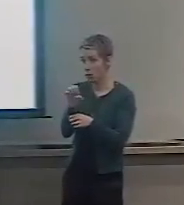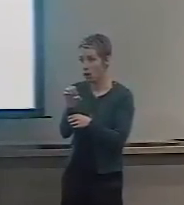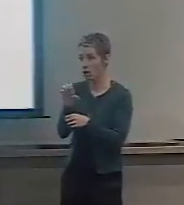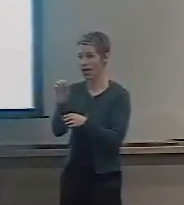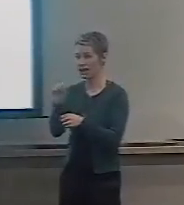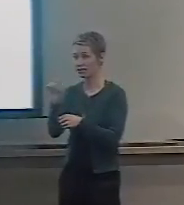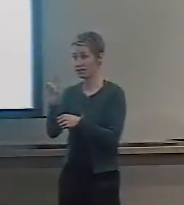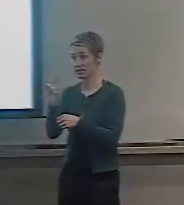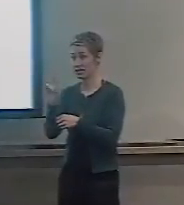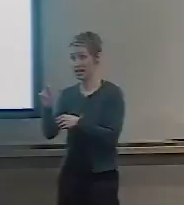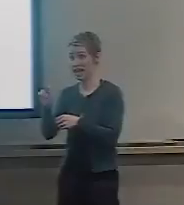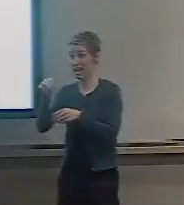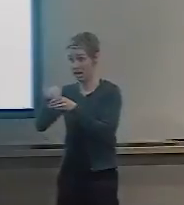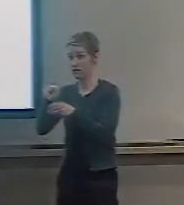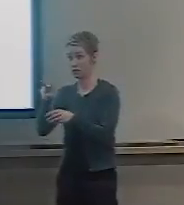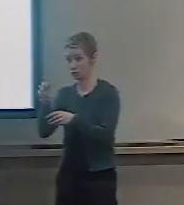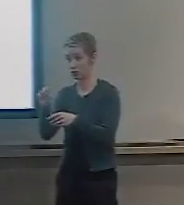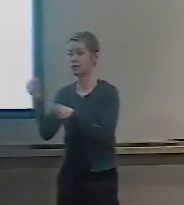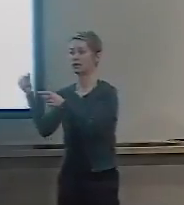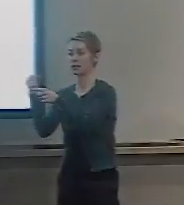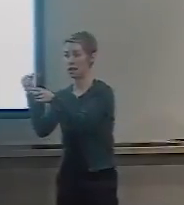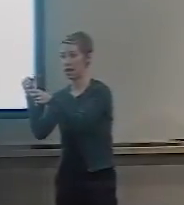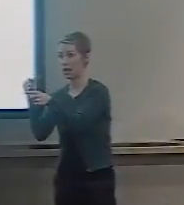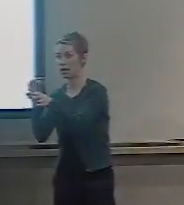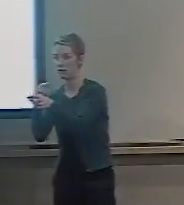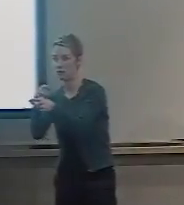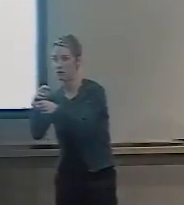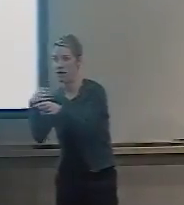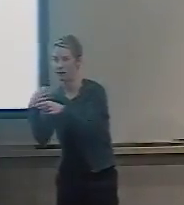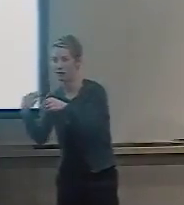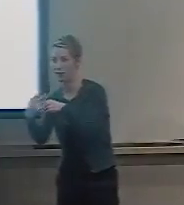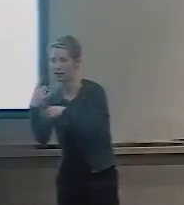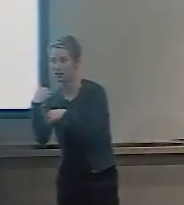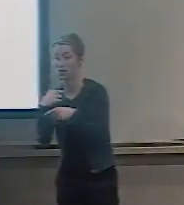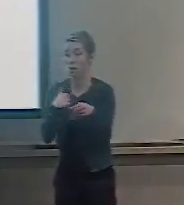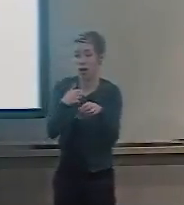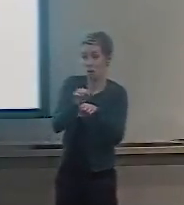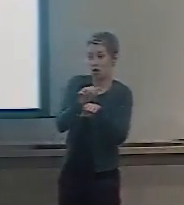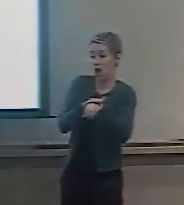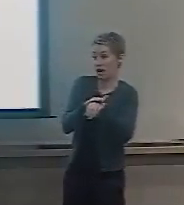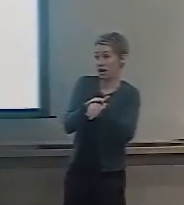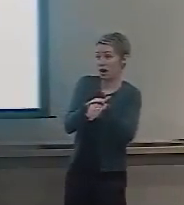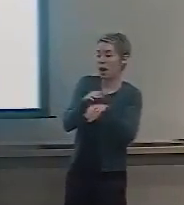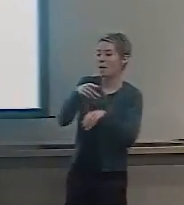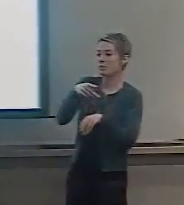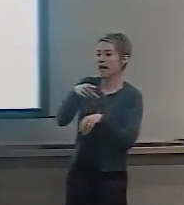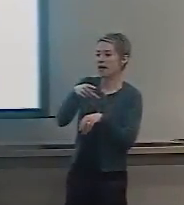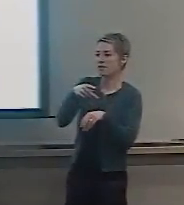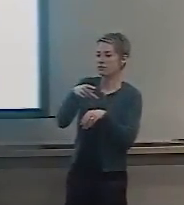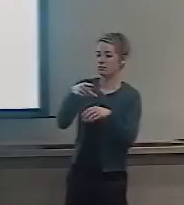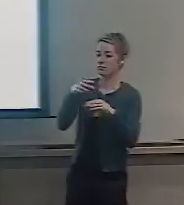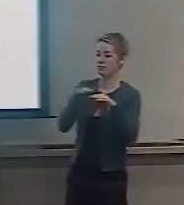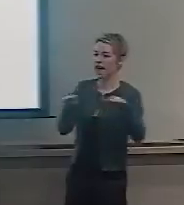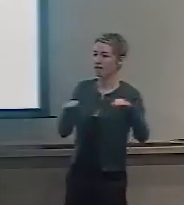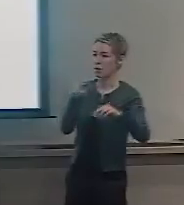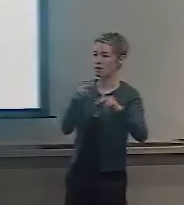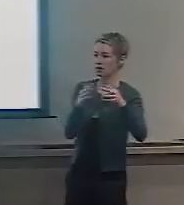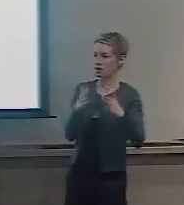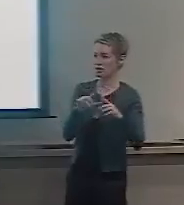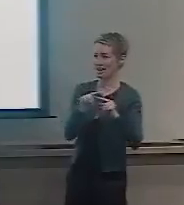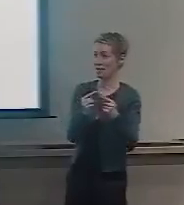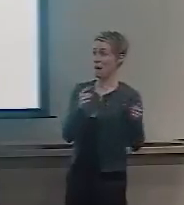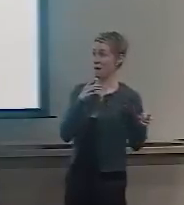Visual Studio. Okay. If you have advice for us. I work on the platform builder team. Ooh, so good. That's